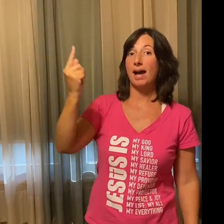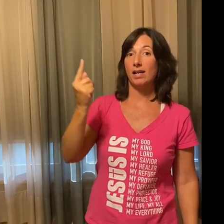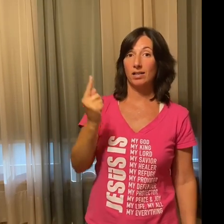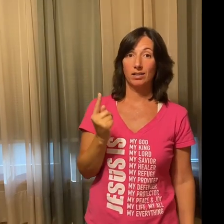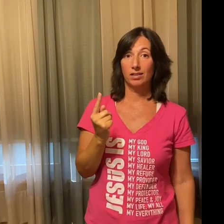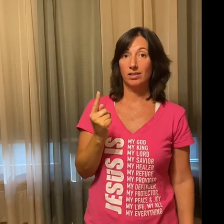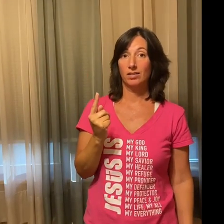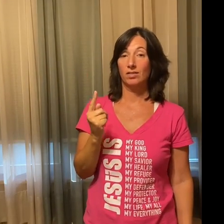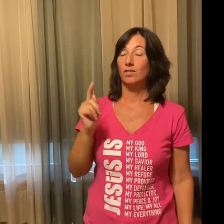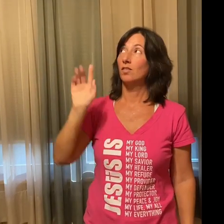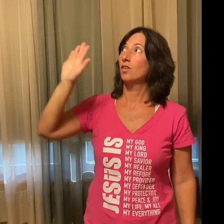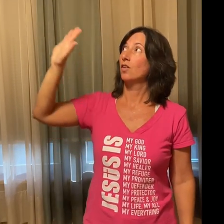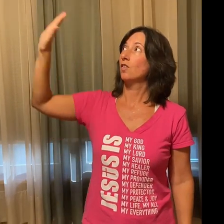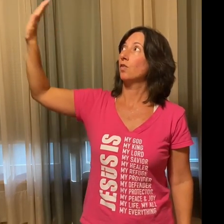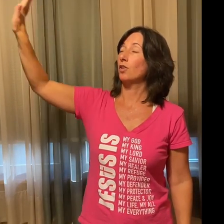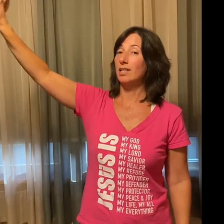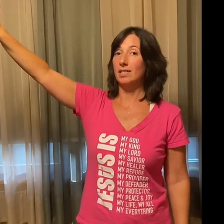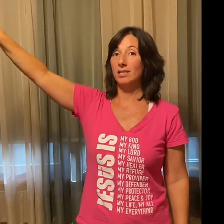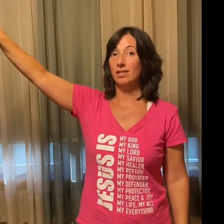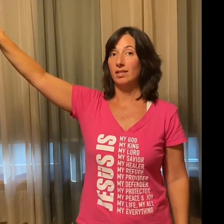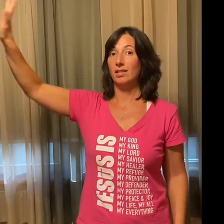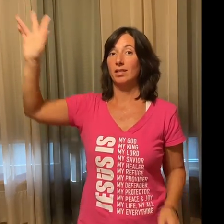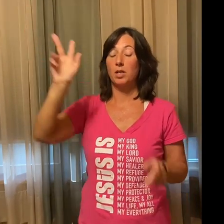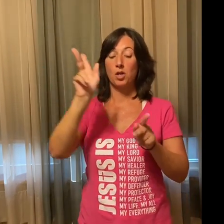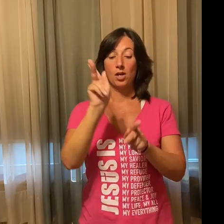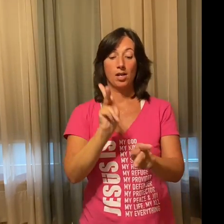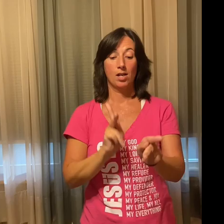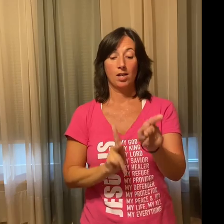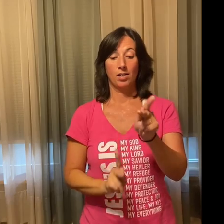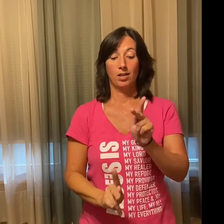coming back for his